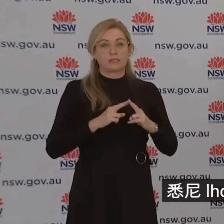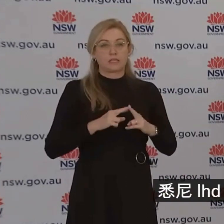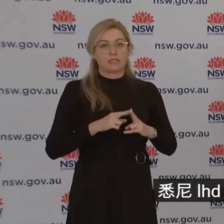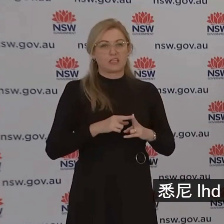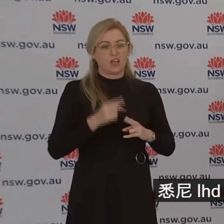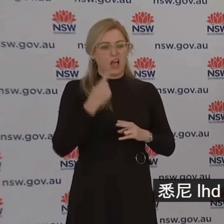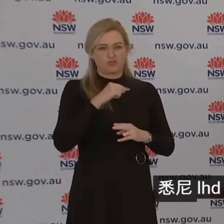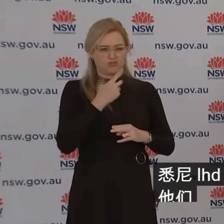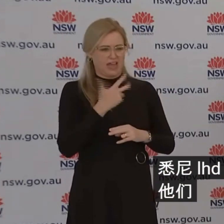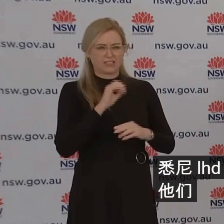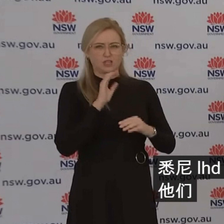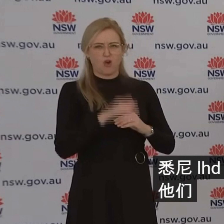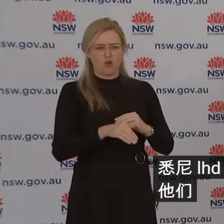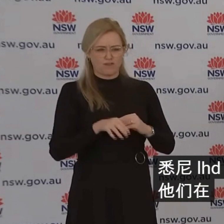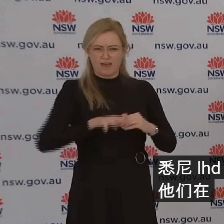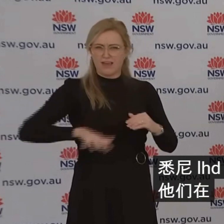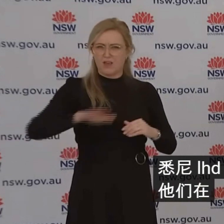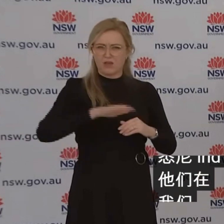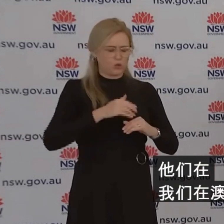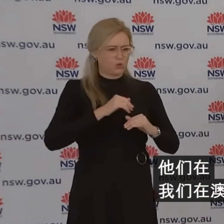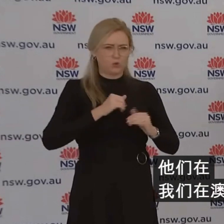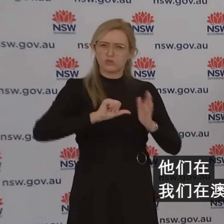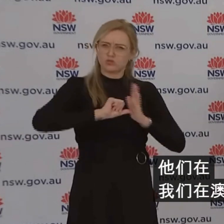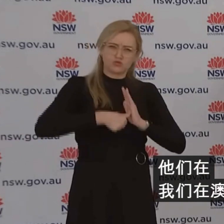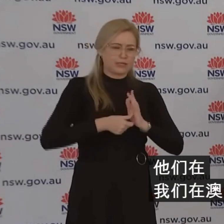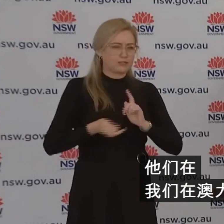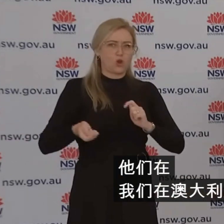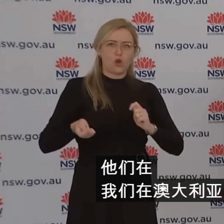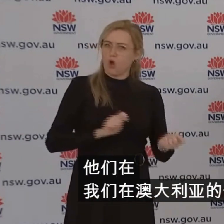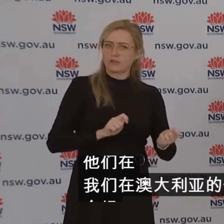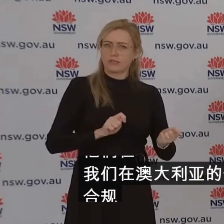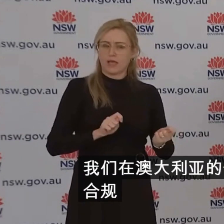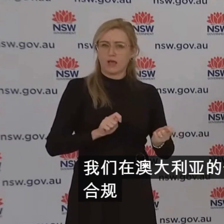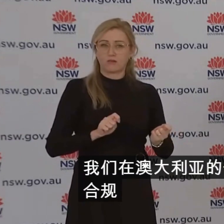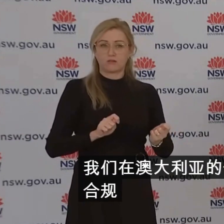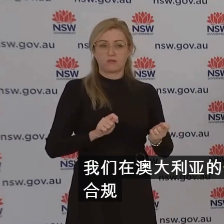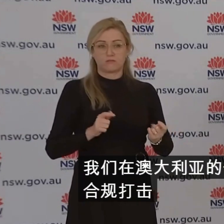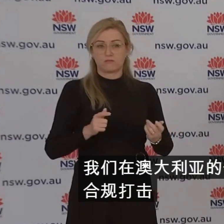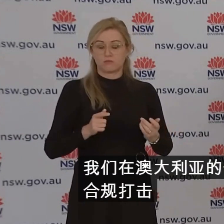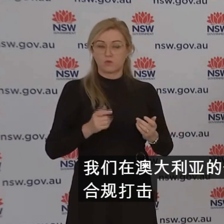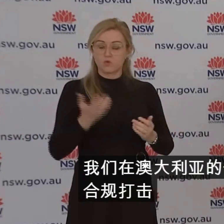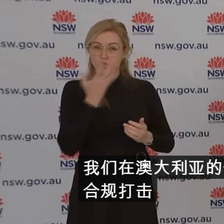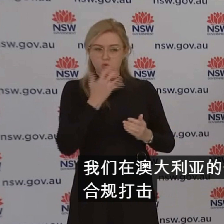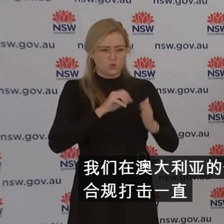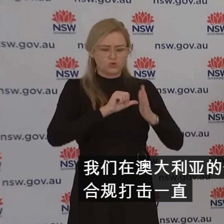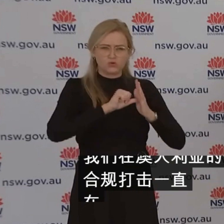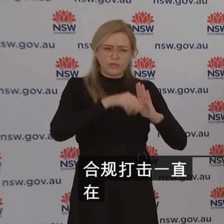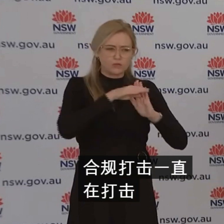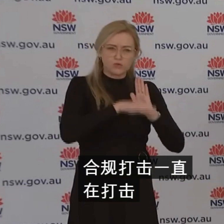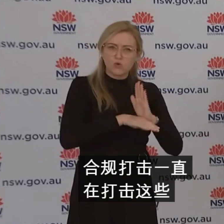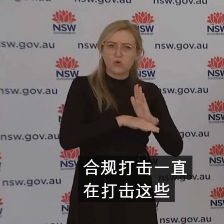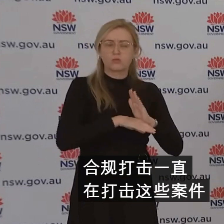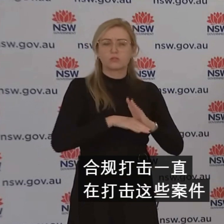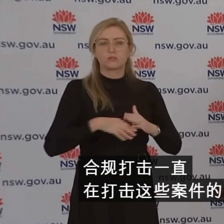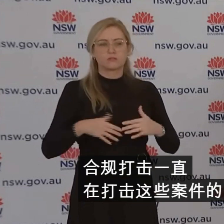odd in Western Sydney. They're under the harshest lockdown restrictions, we're told, anywhere in Australia. Compliance crackdowns being kicked